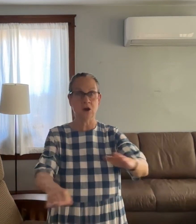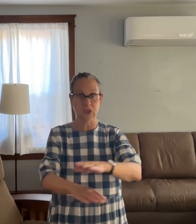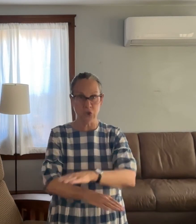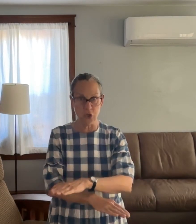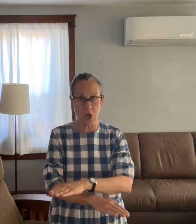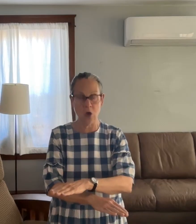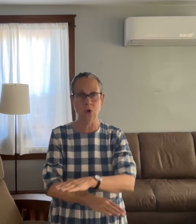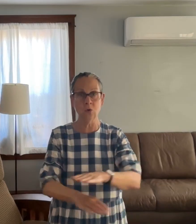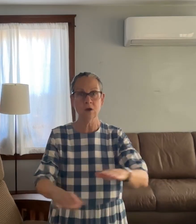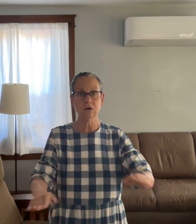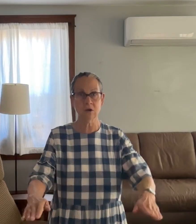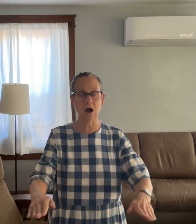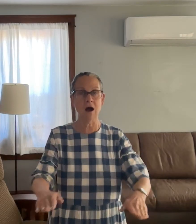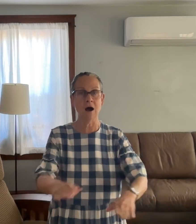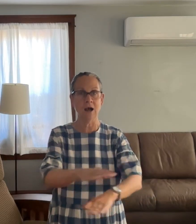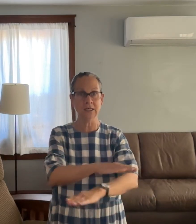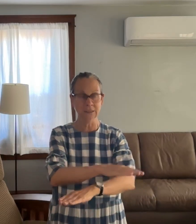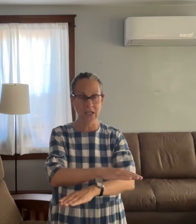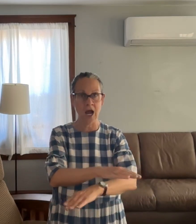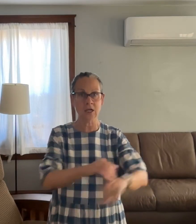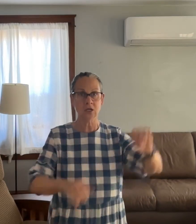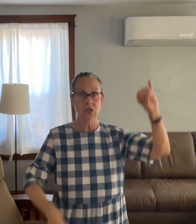There's no God like